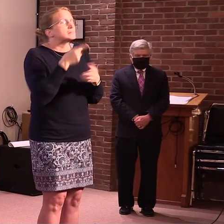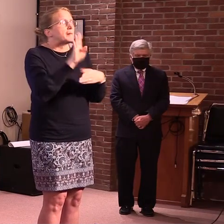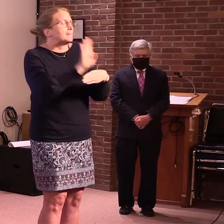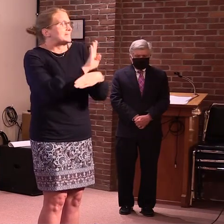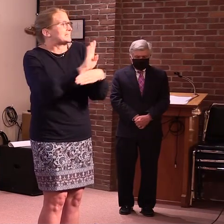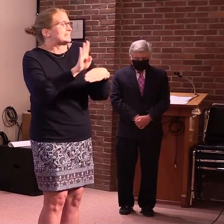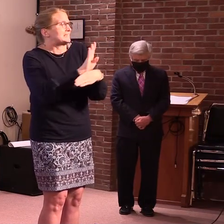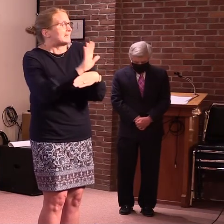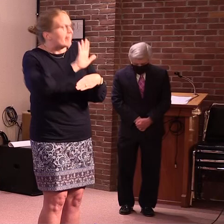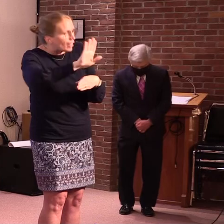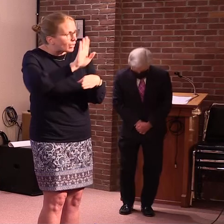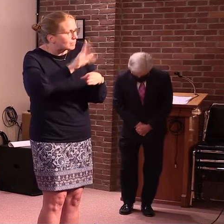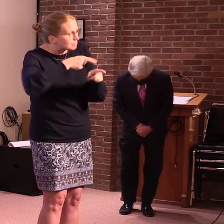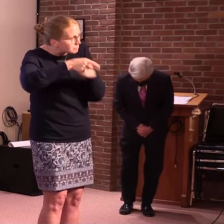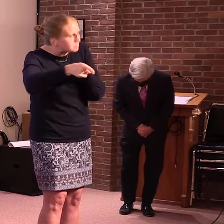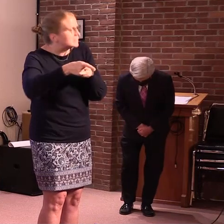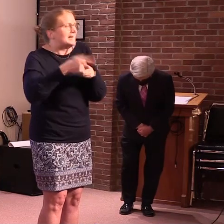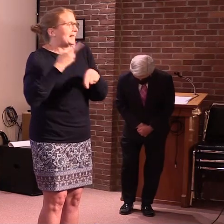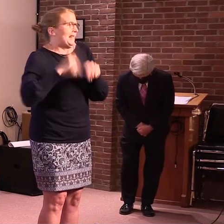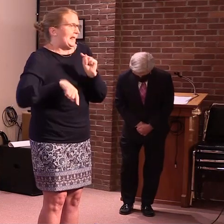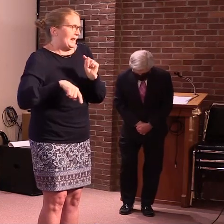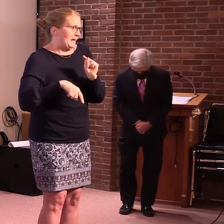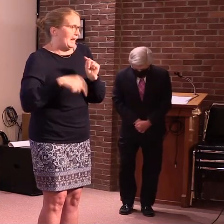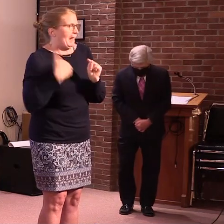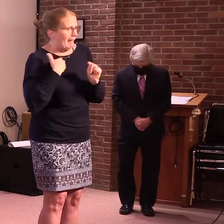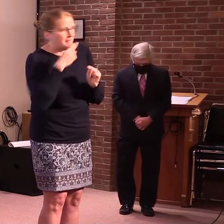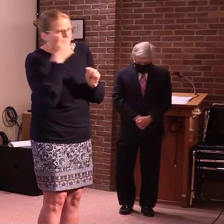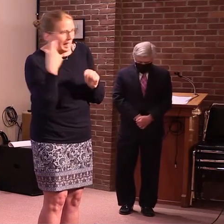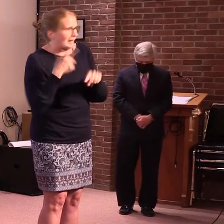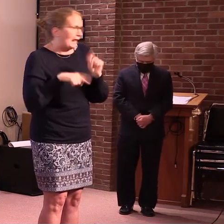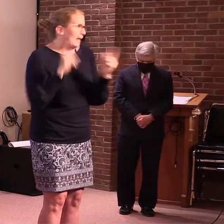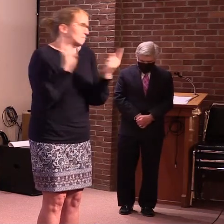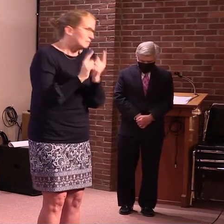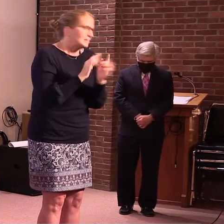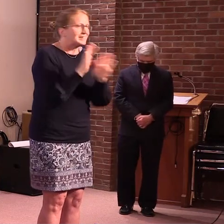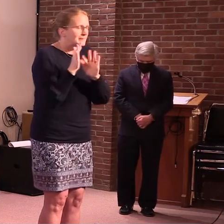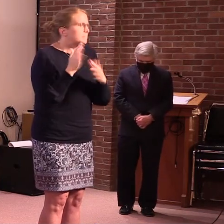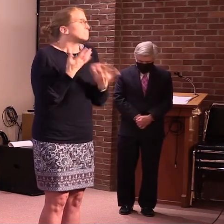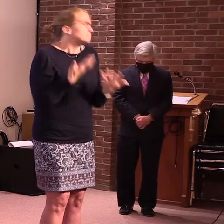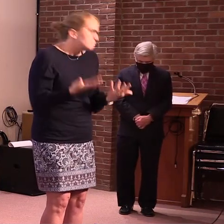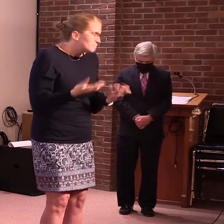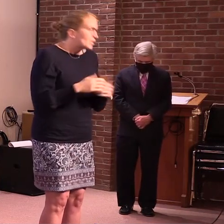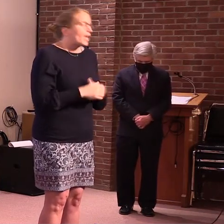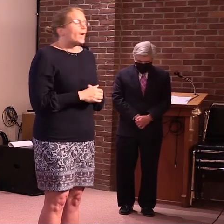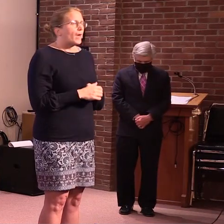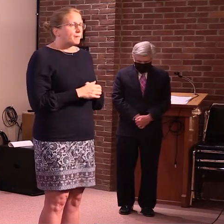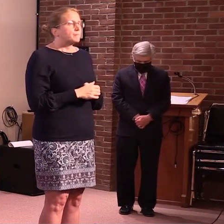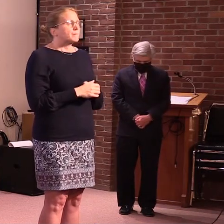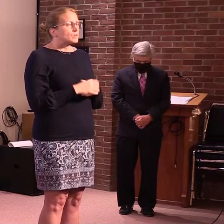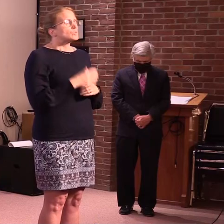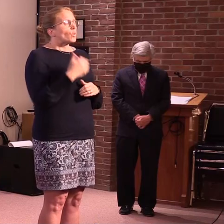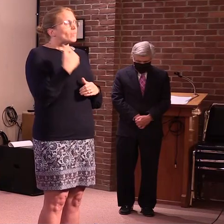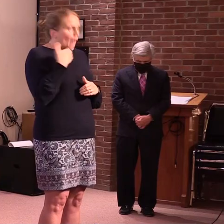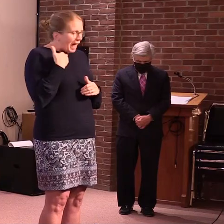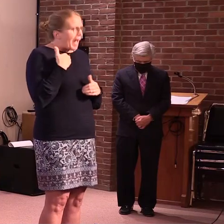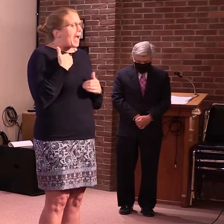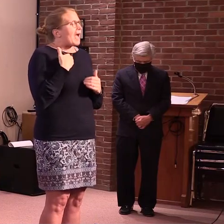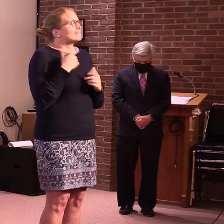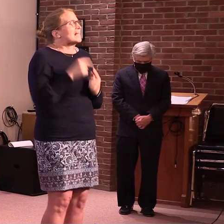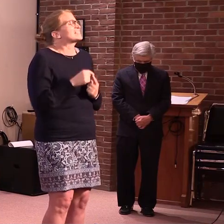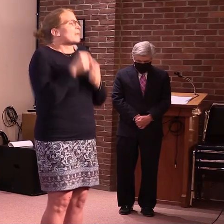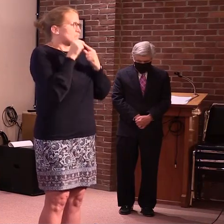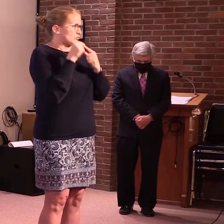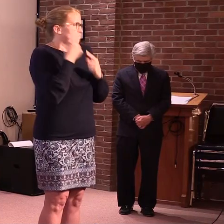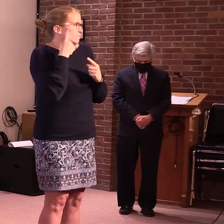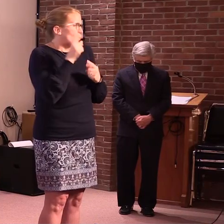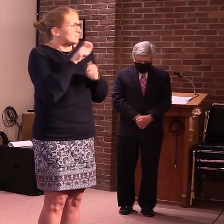And there are certainly ways that employers can still safely do those functions and work around. So I